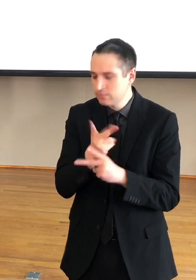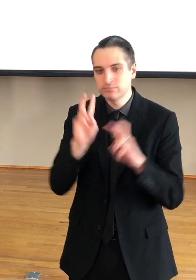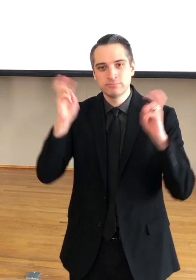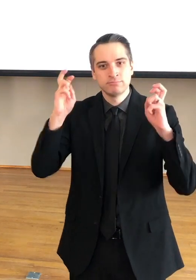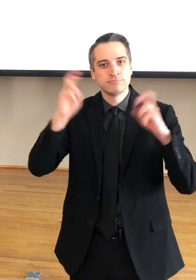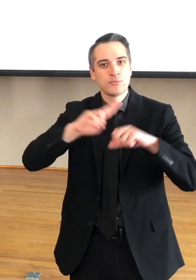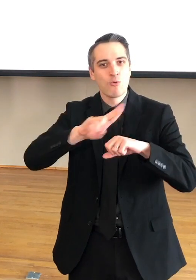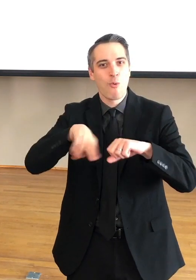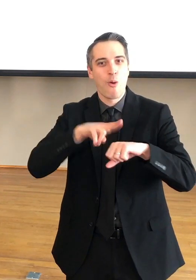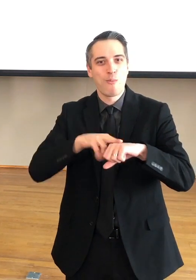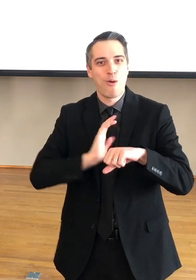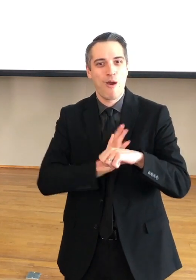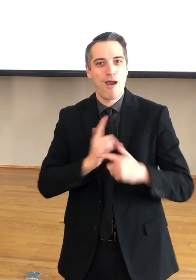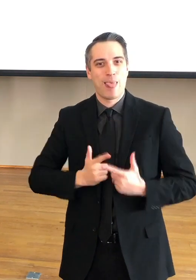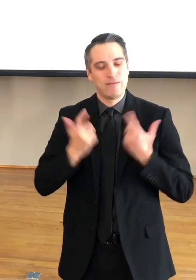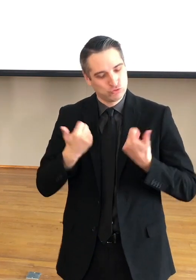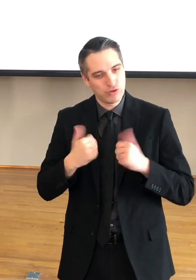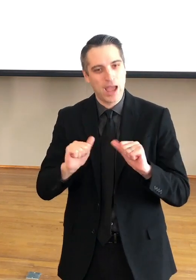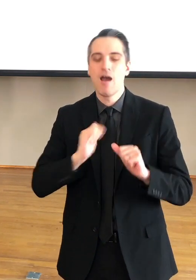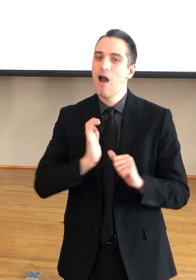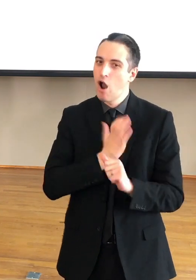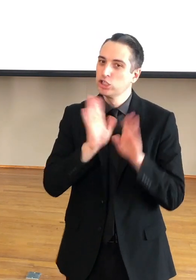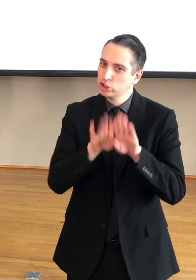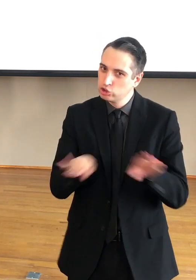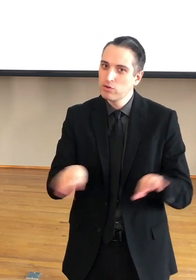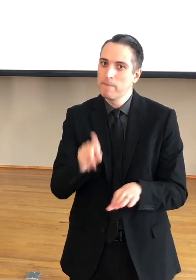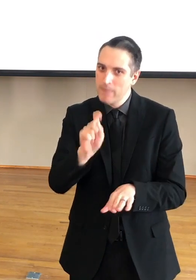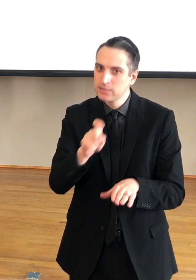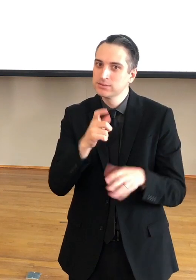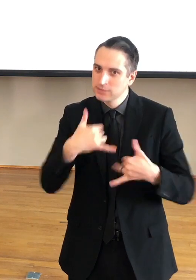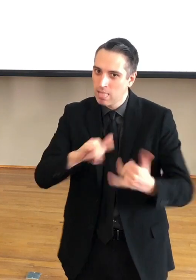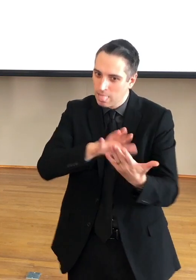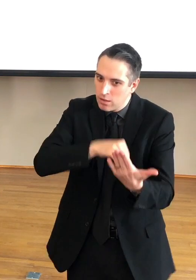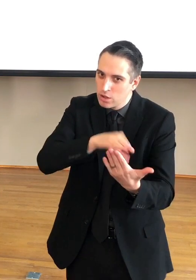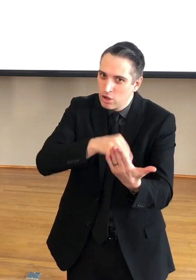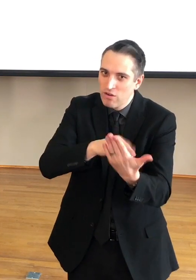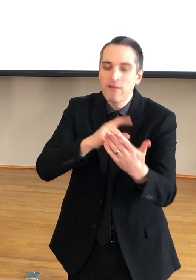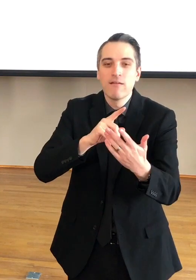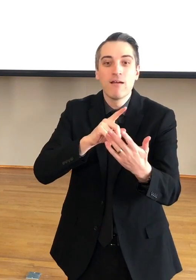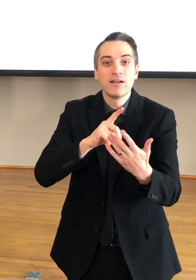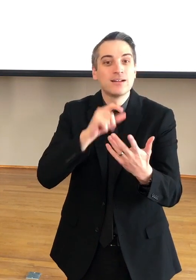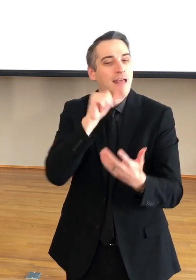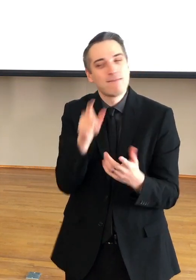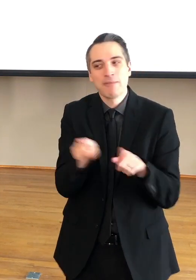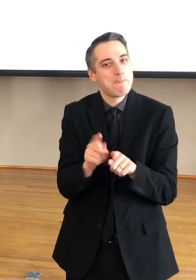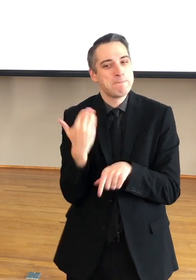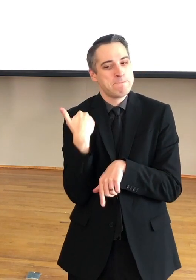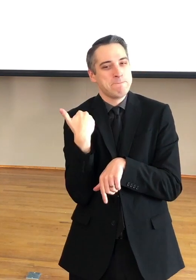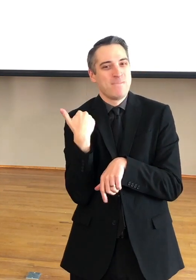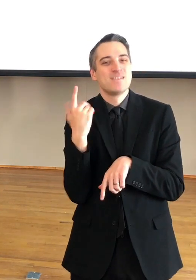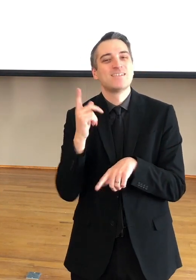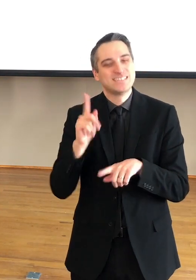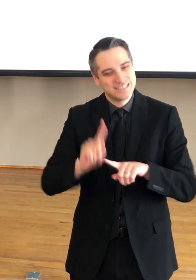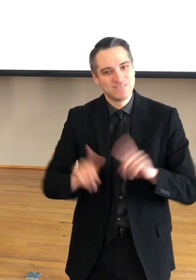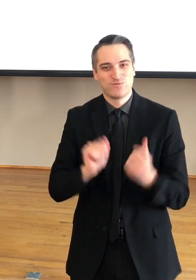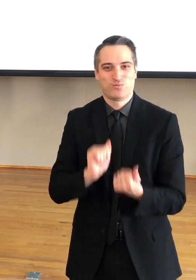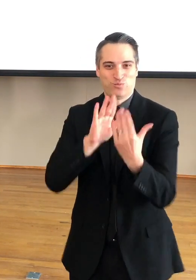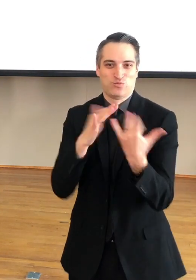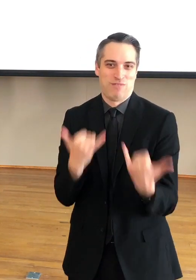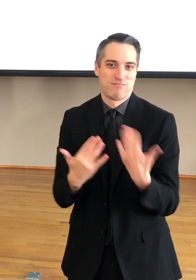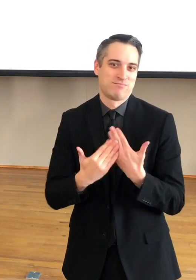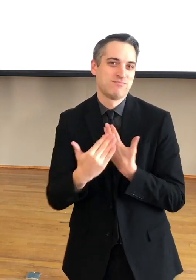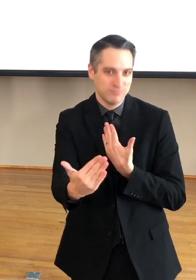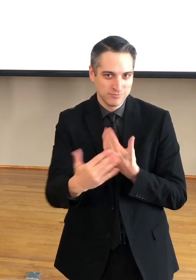Our children must maintain a level of education, but we have to do so in a different type of way. And so I want to thank all of my